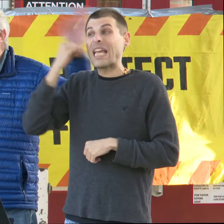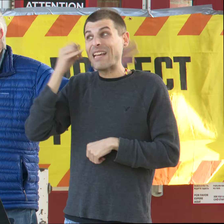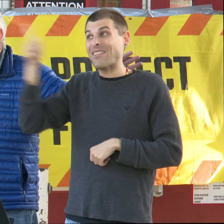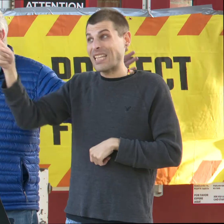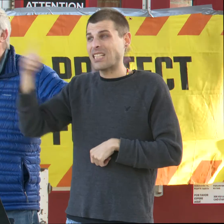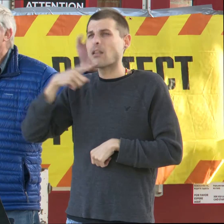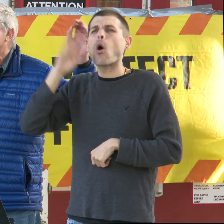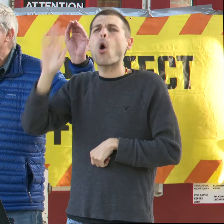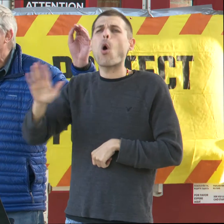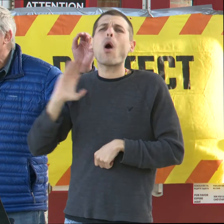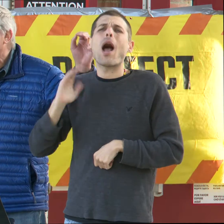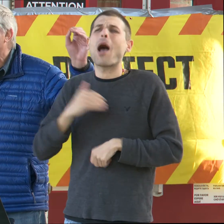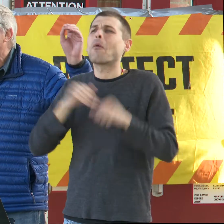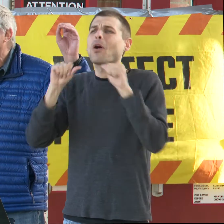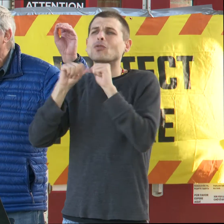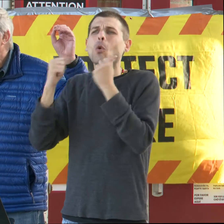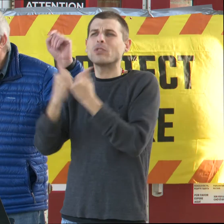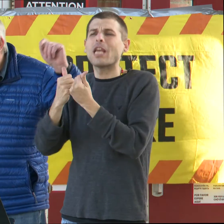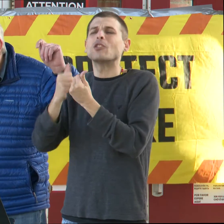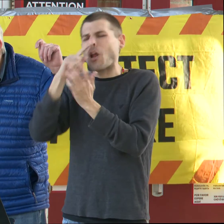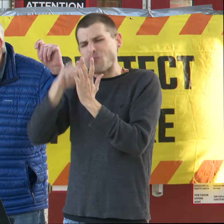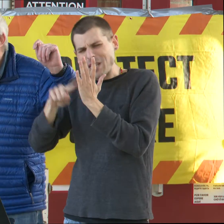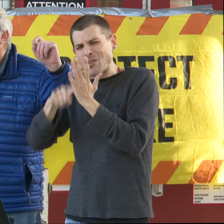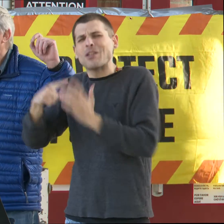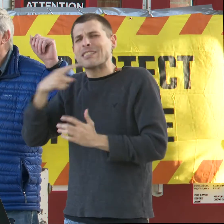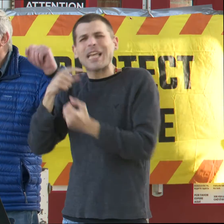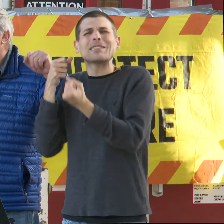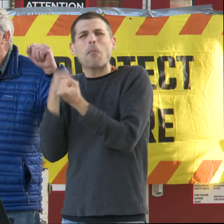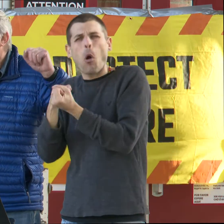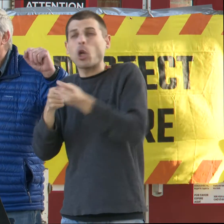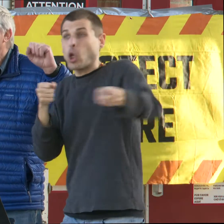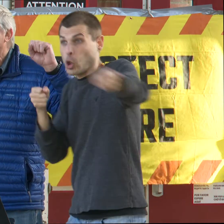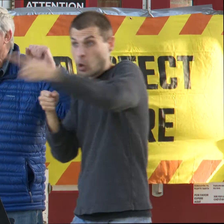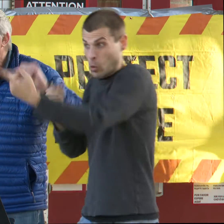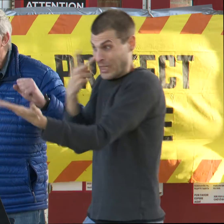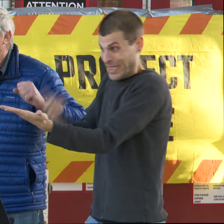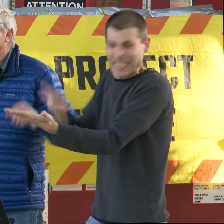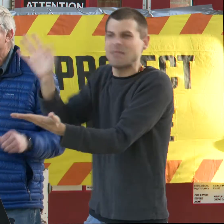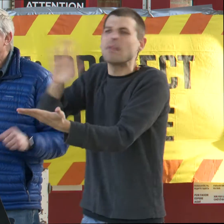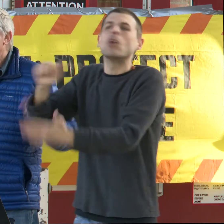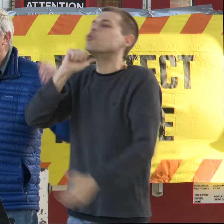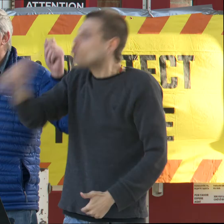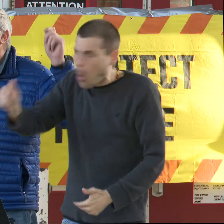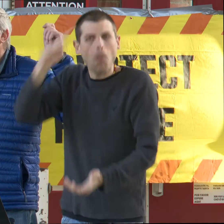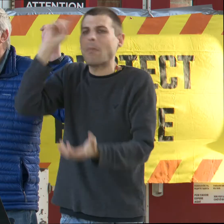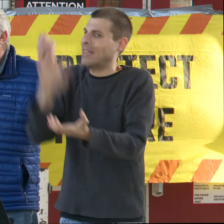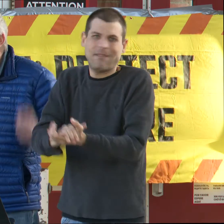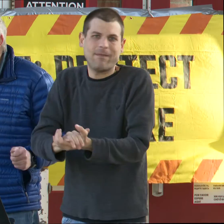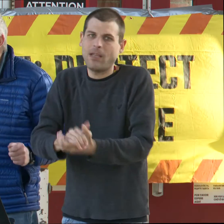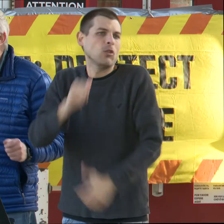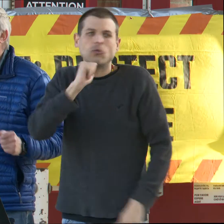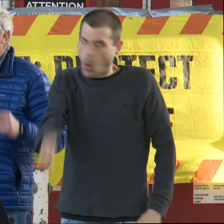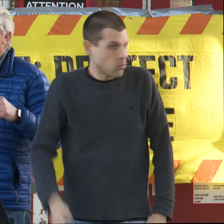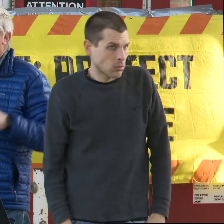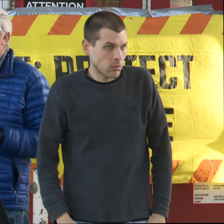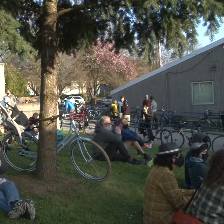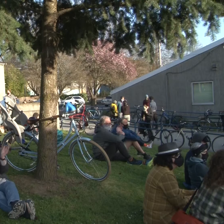it's a great project, is don't believe it. Do not believe it. These folks are